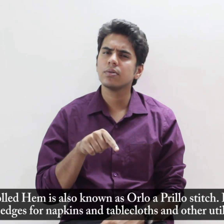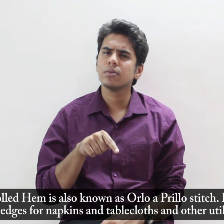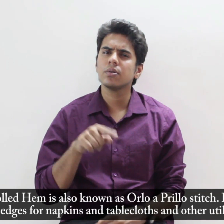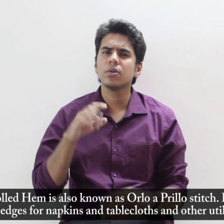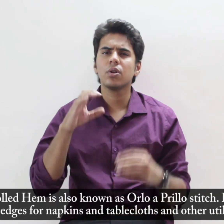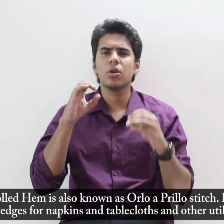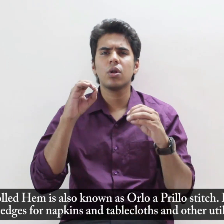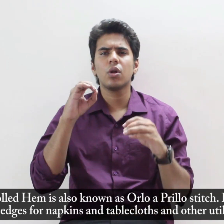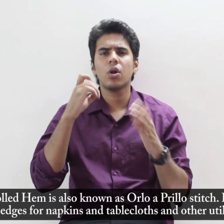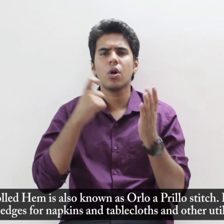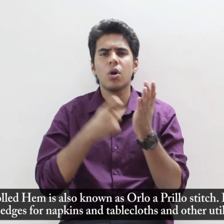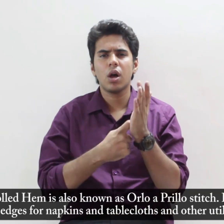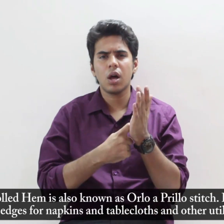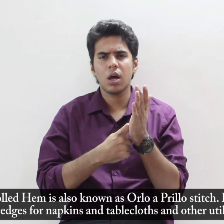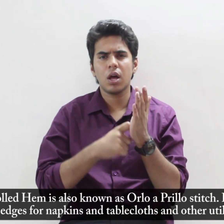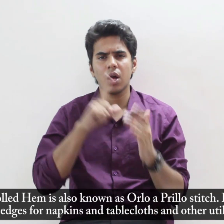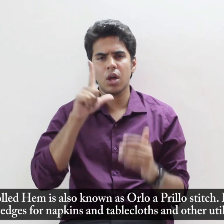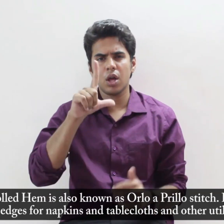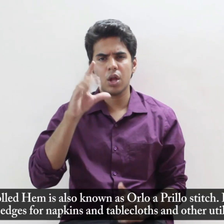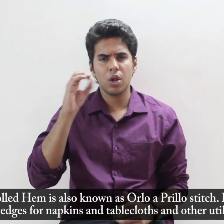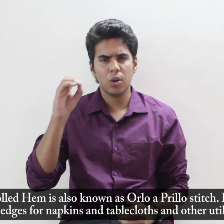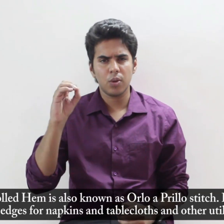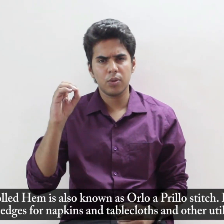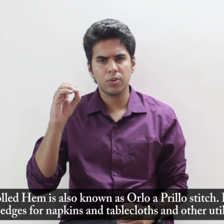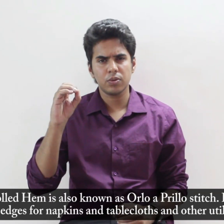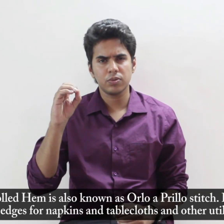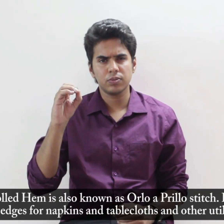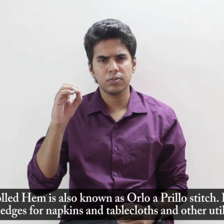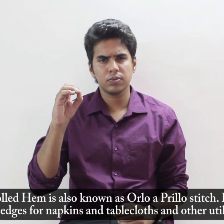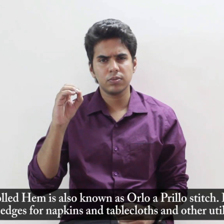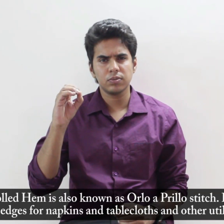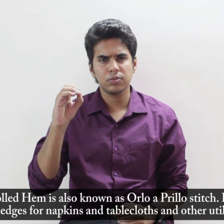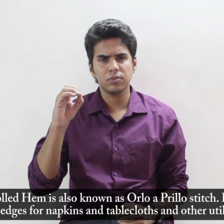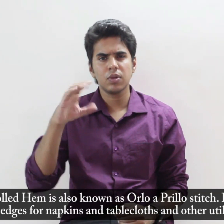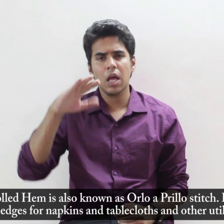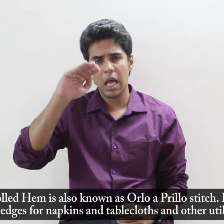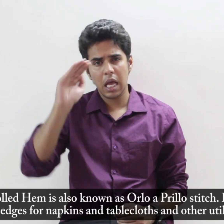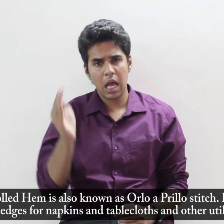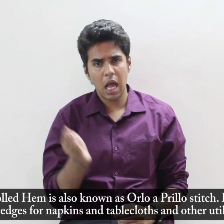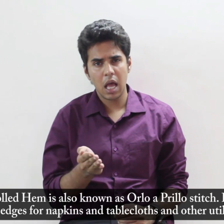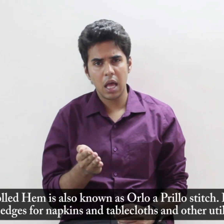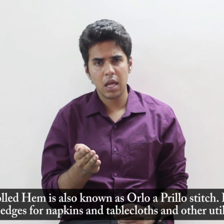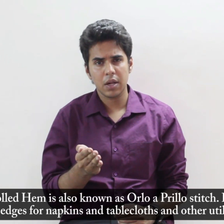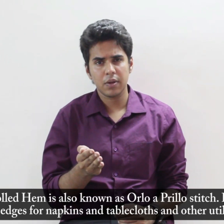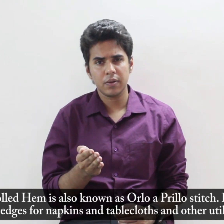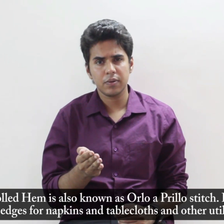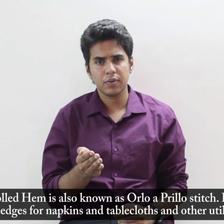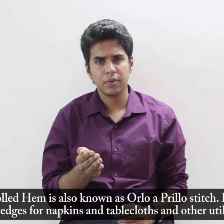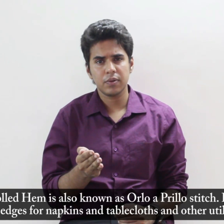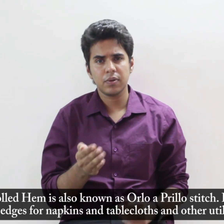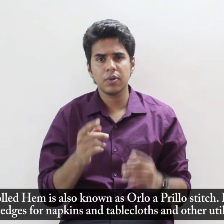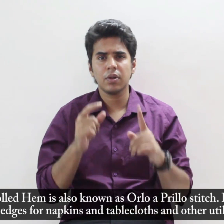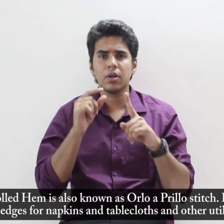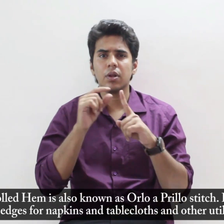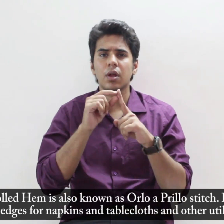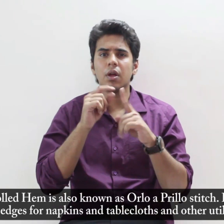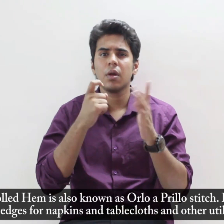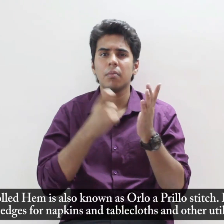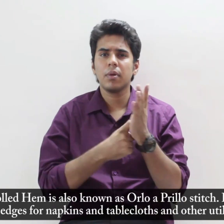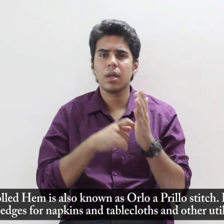The rolled hem is also known as orlo or prelow stitch. It is used to make edges for